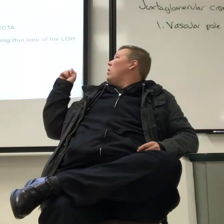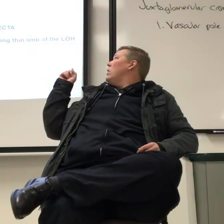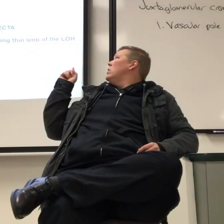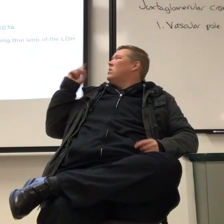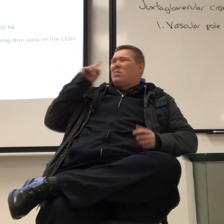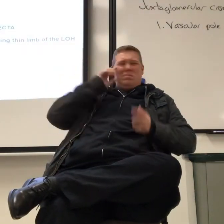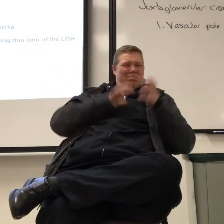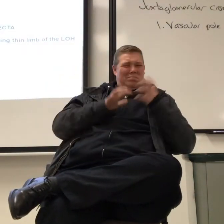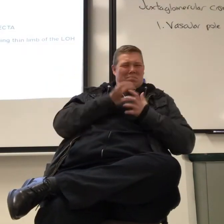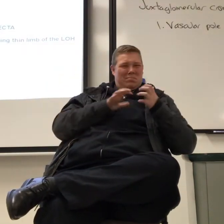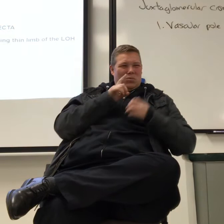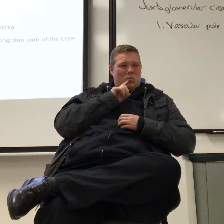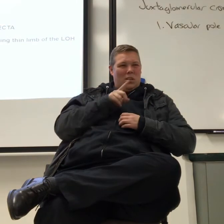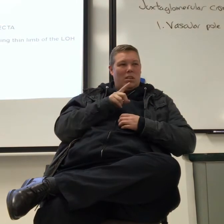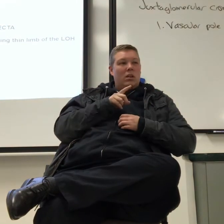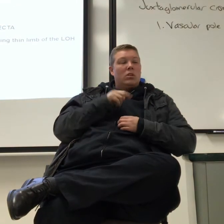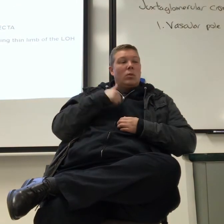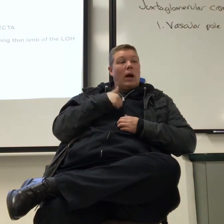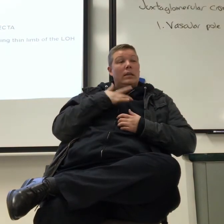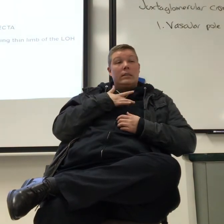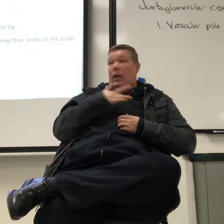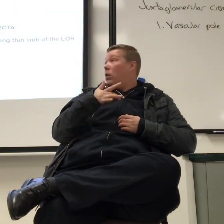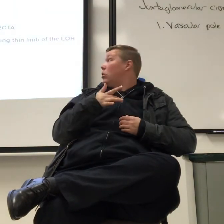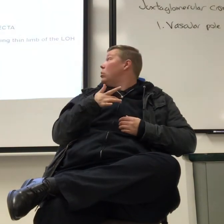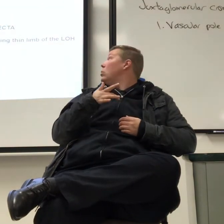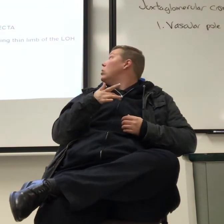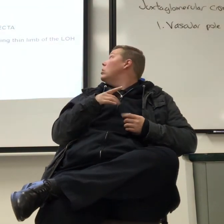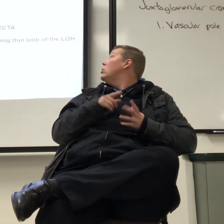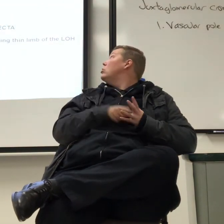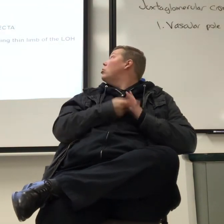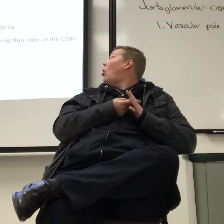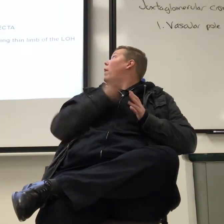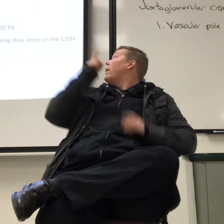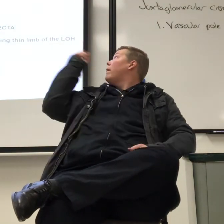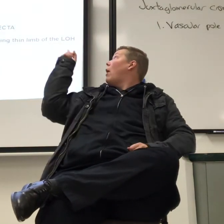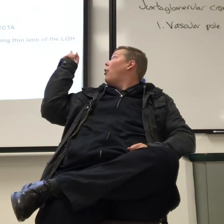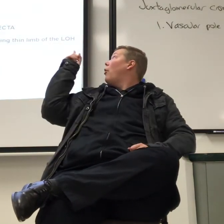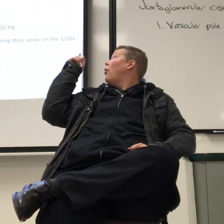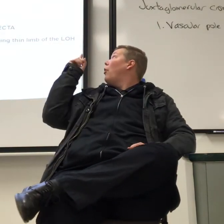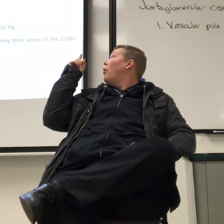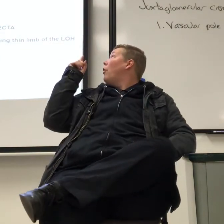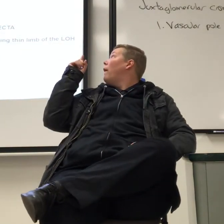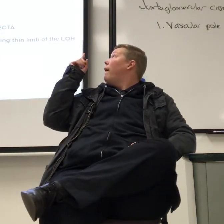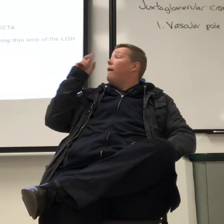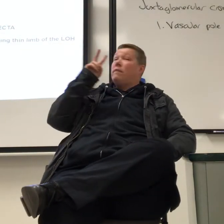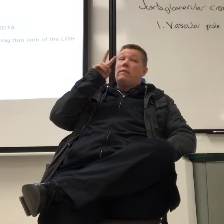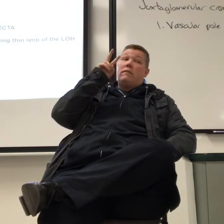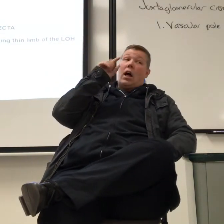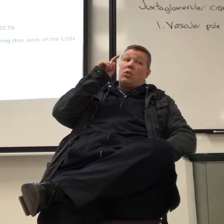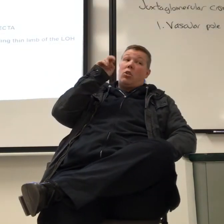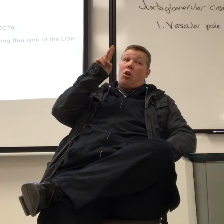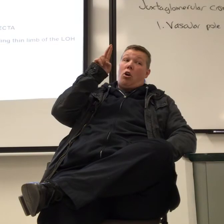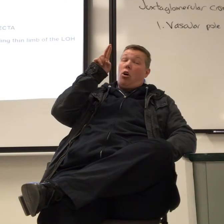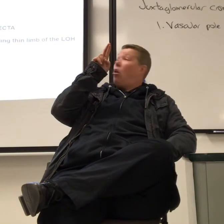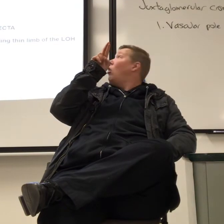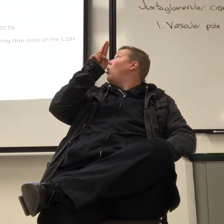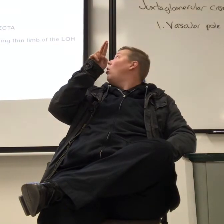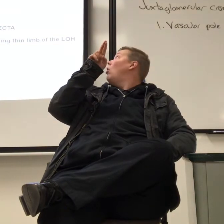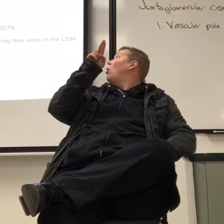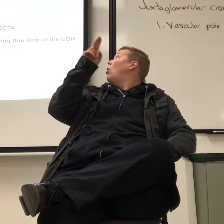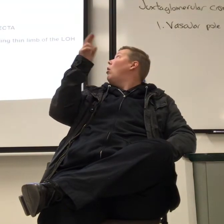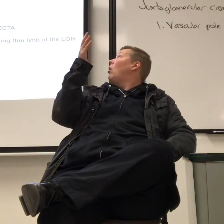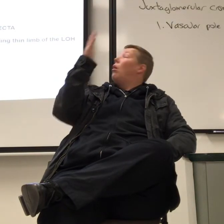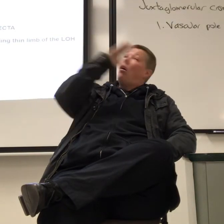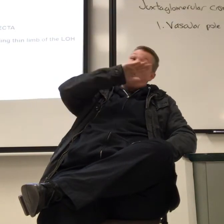what I always do is I always start there and identify the vascular pole, then so that I know the other side is the